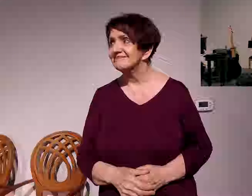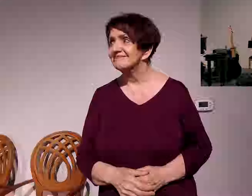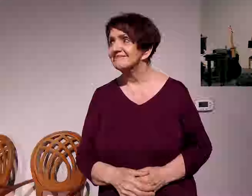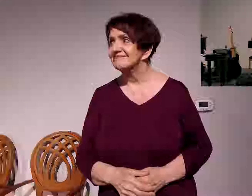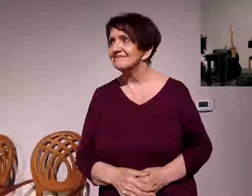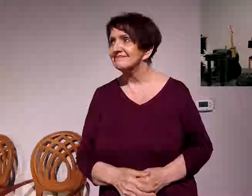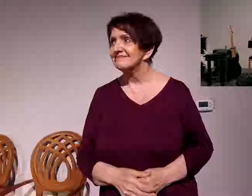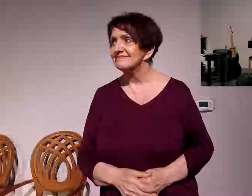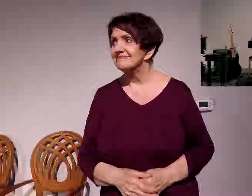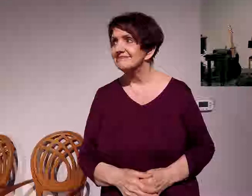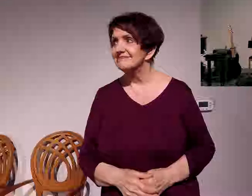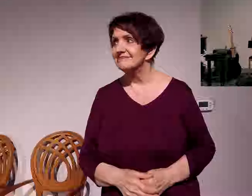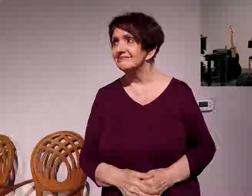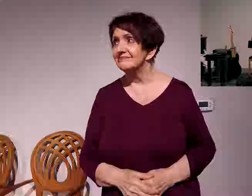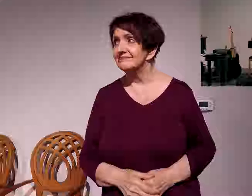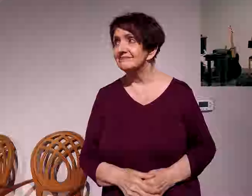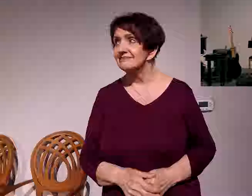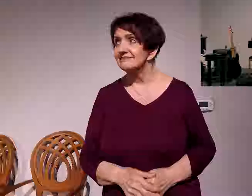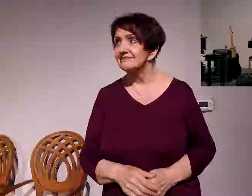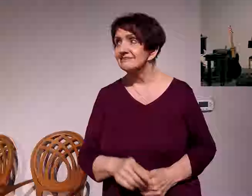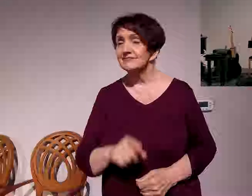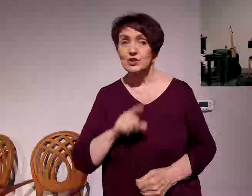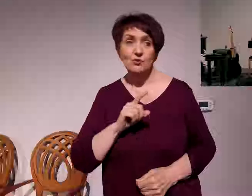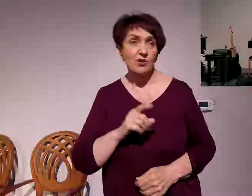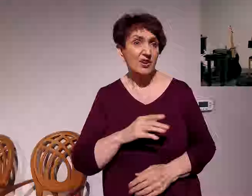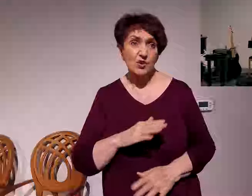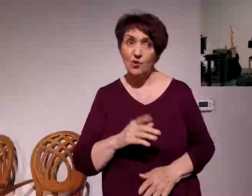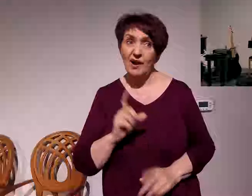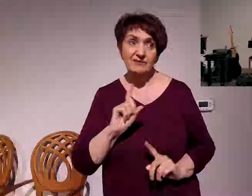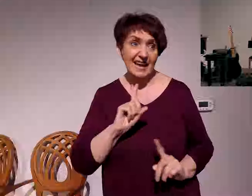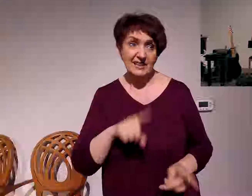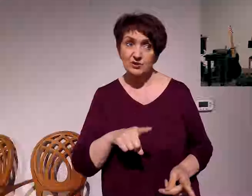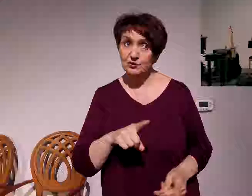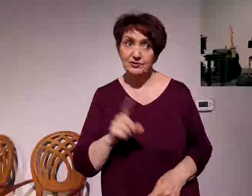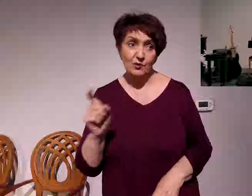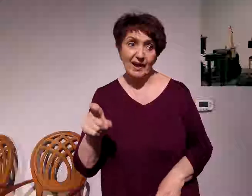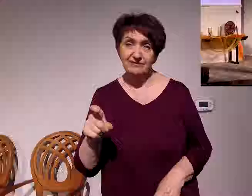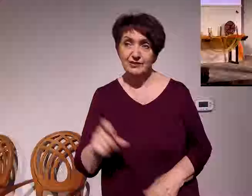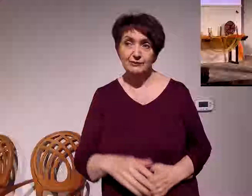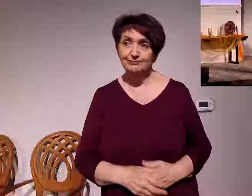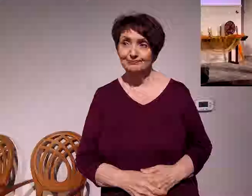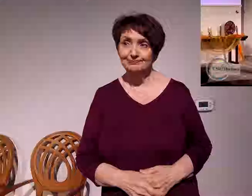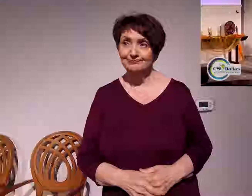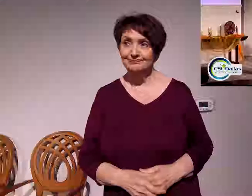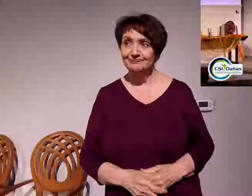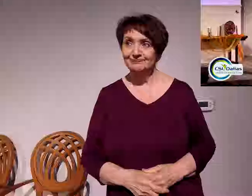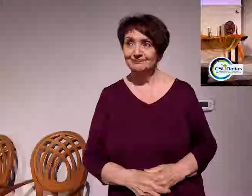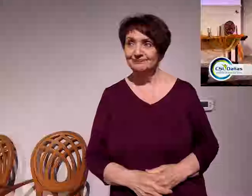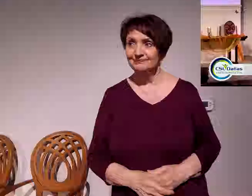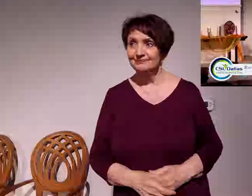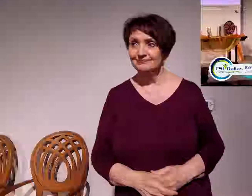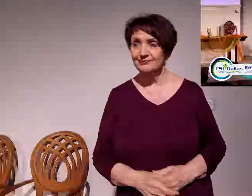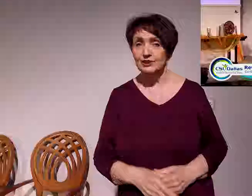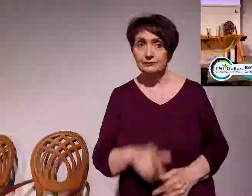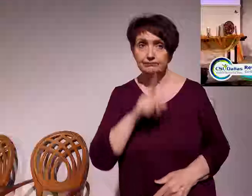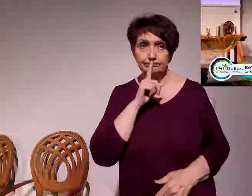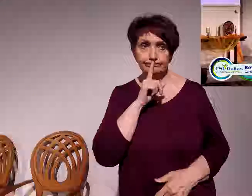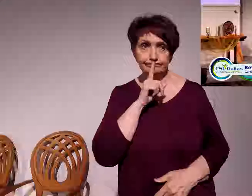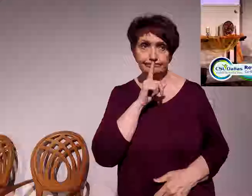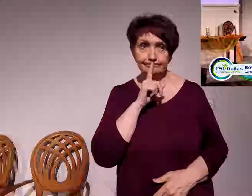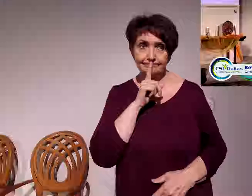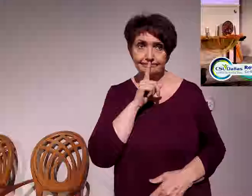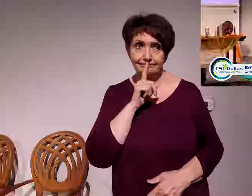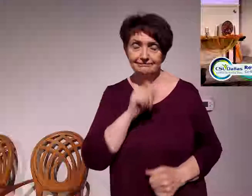And You truly do not have to answer them out loud. keep it to You yourself. keep it to yourself.